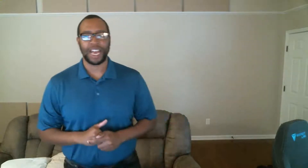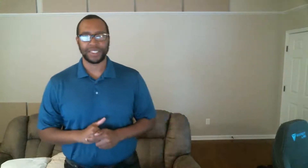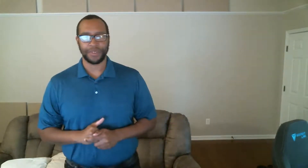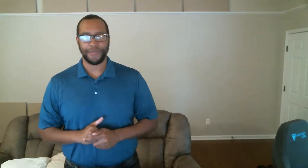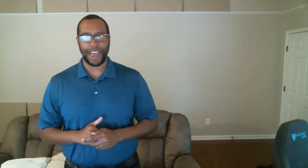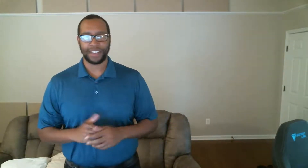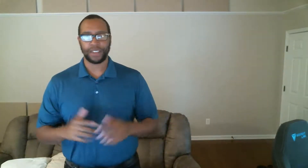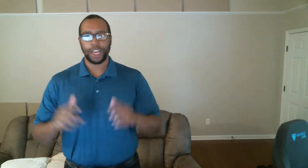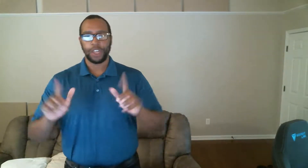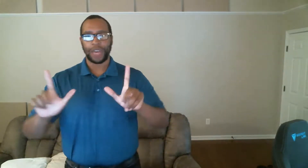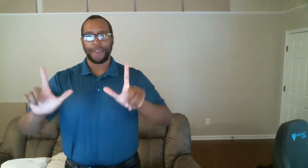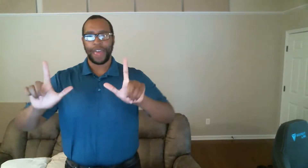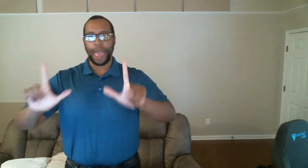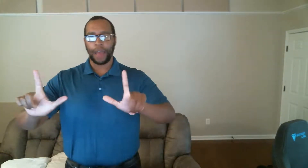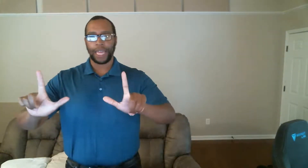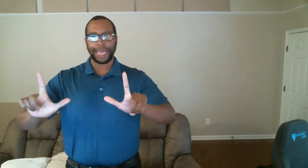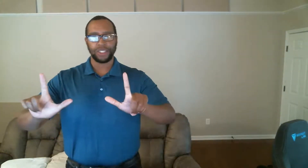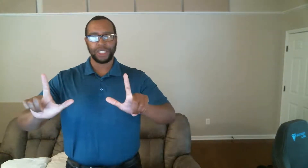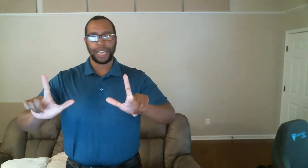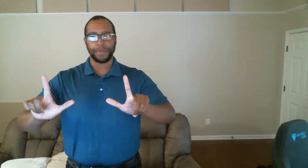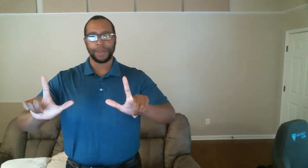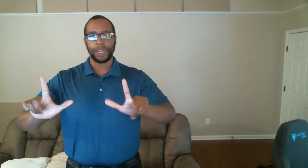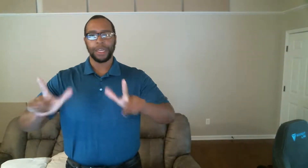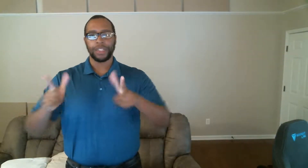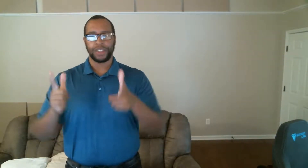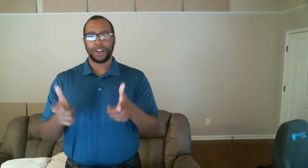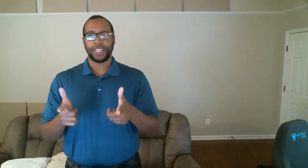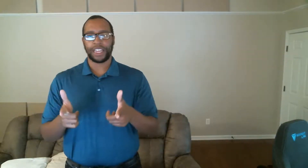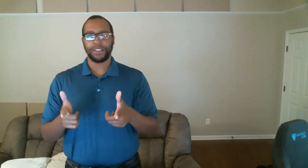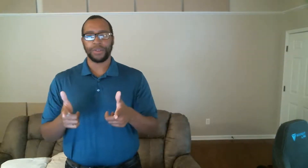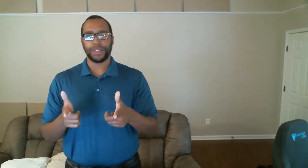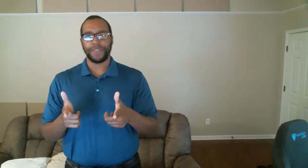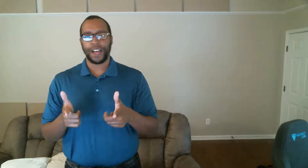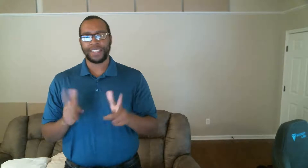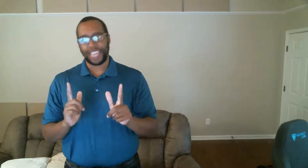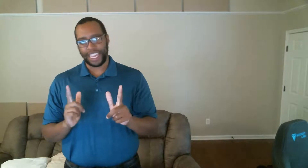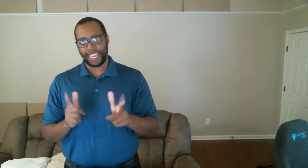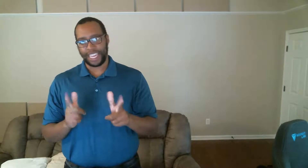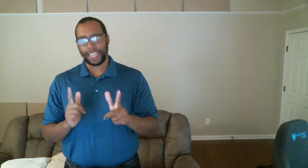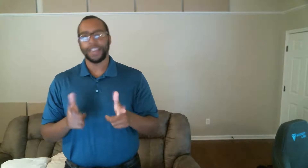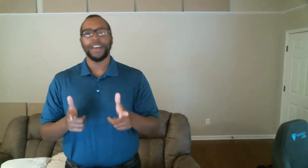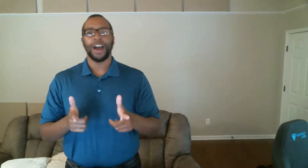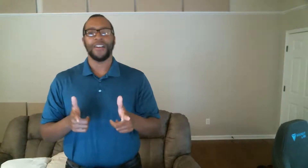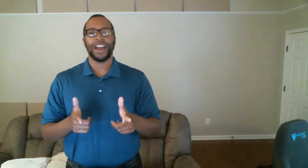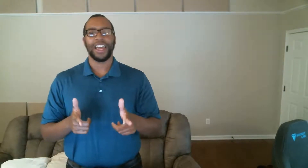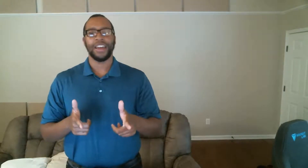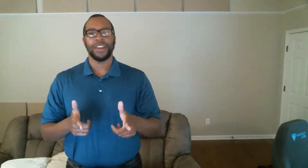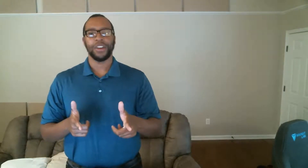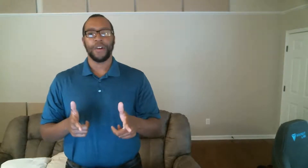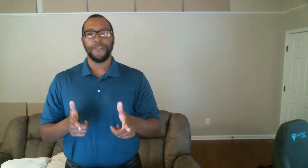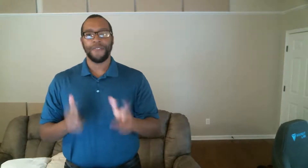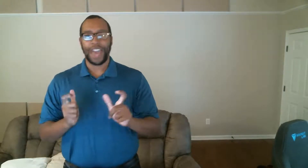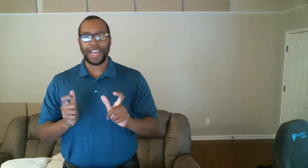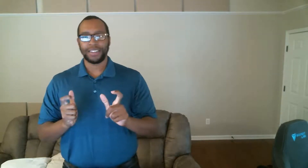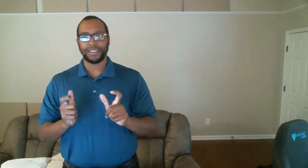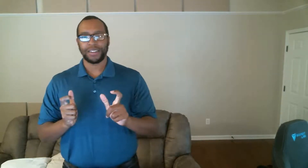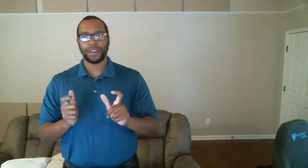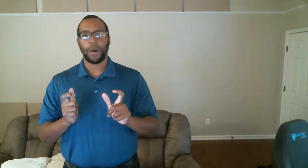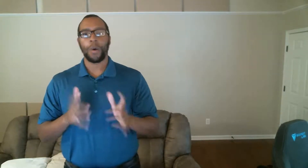for fast. You can have an L handshake. Turn it like you're doing the fawns. Hey. All right. You can go fast